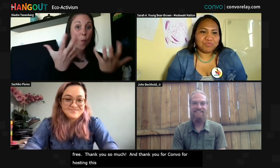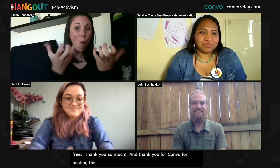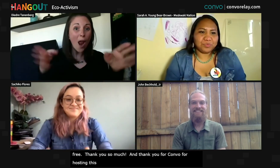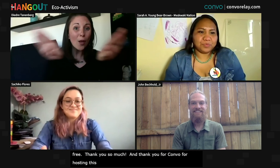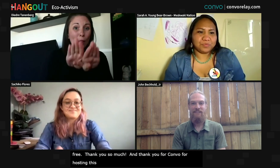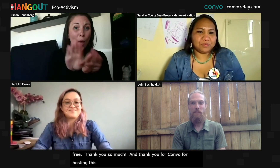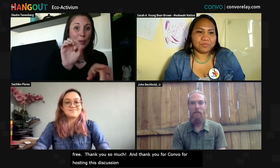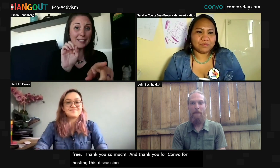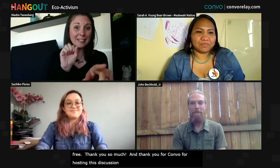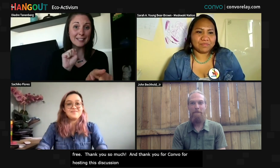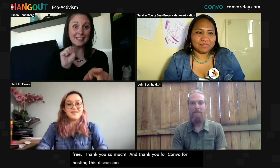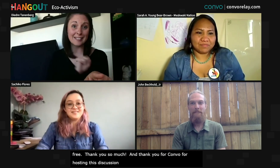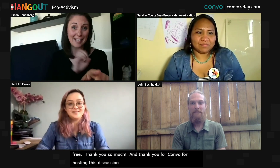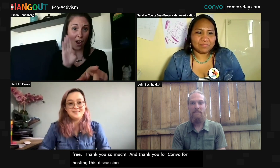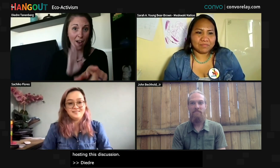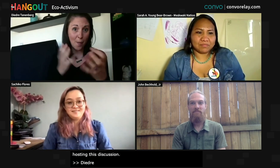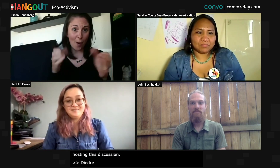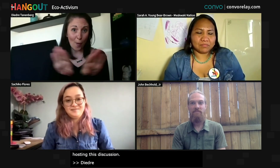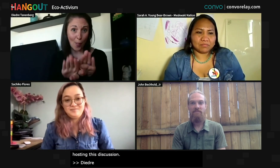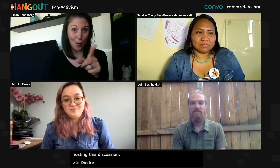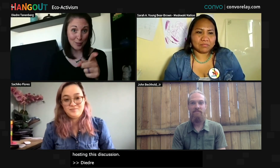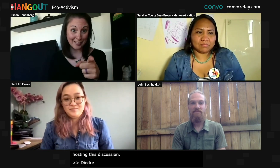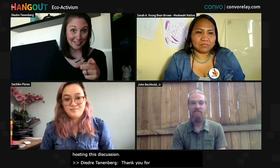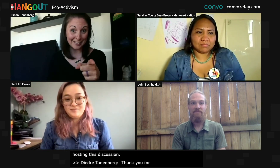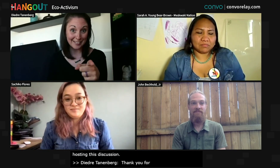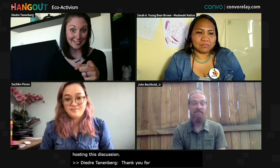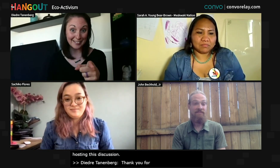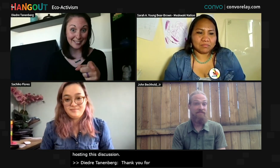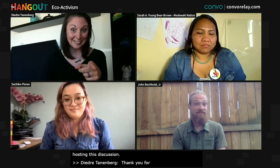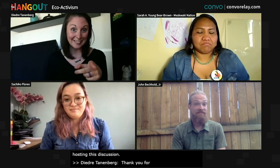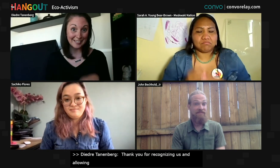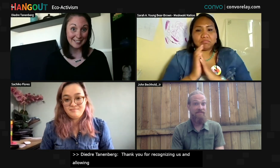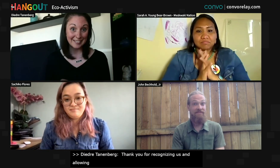speak. Do you want to close?